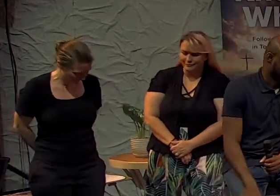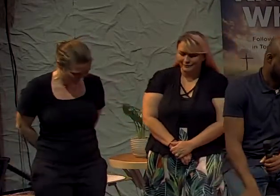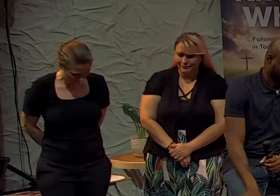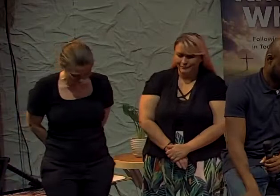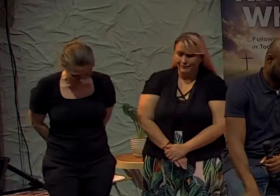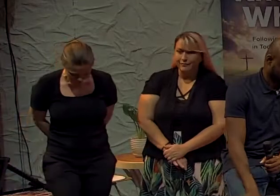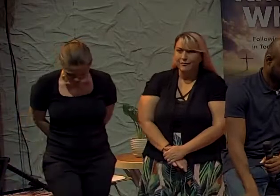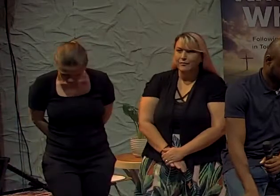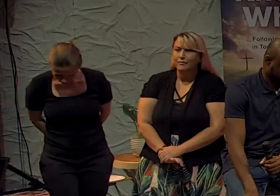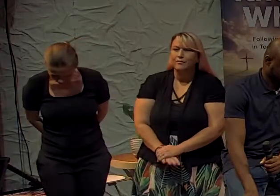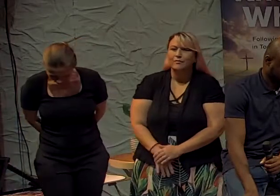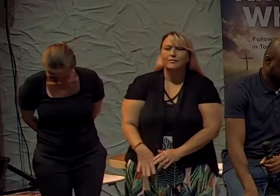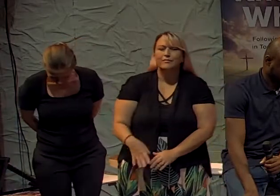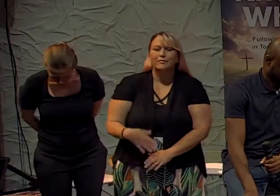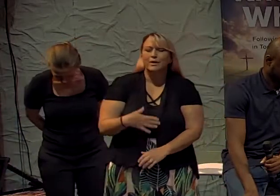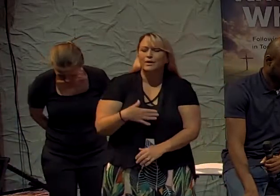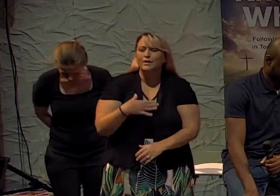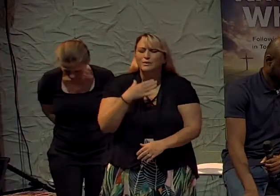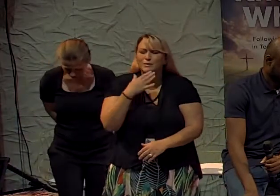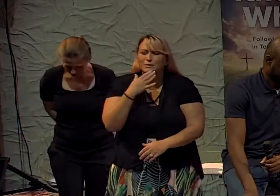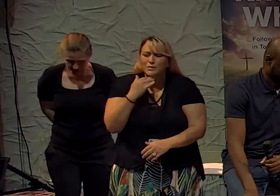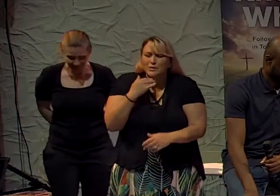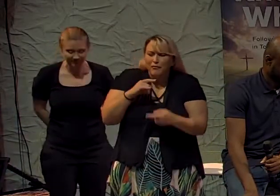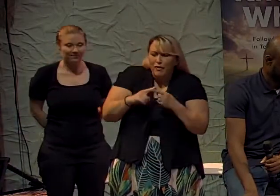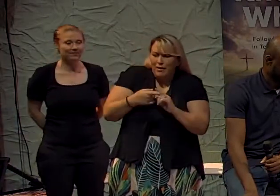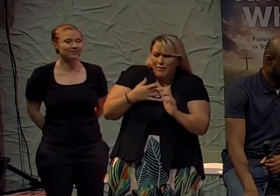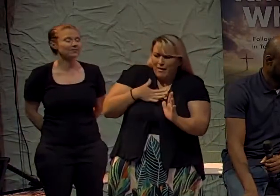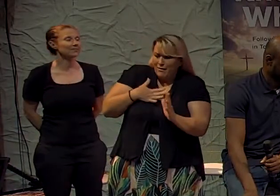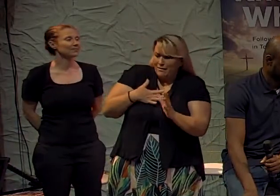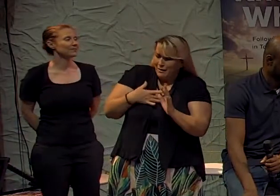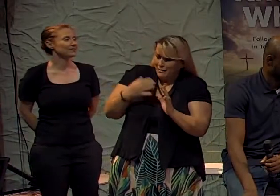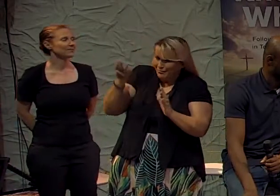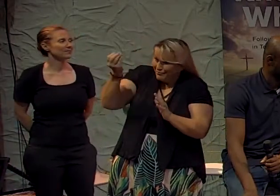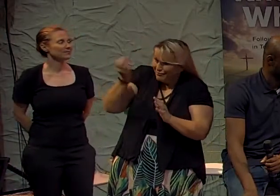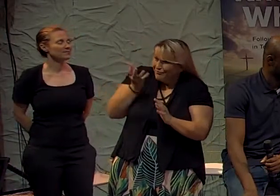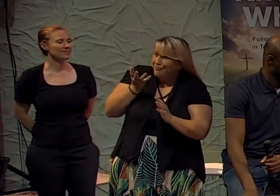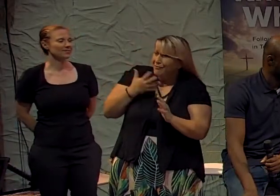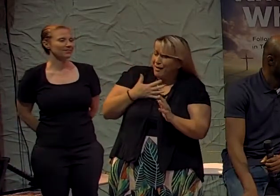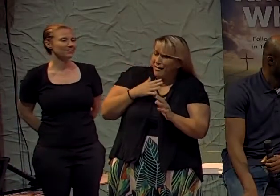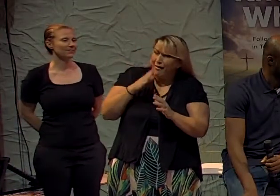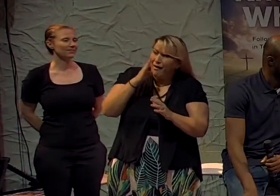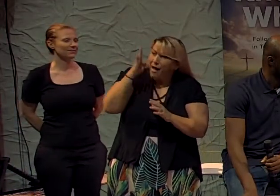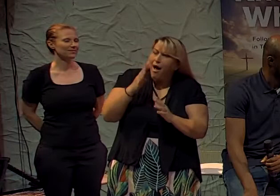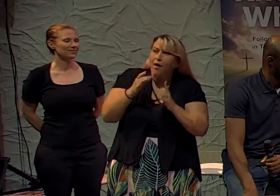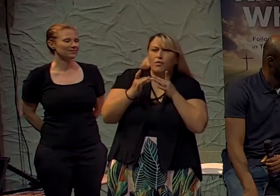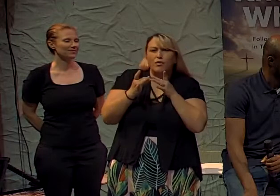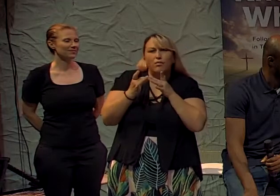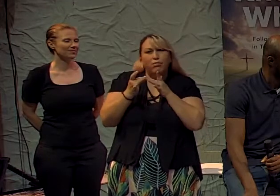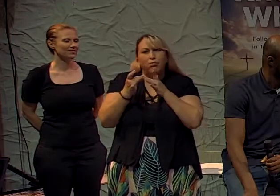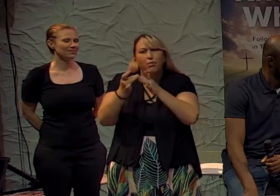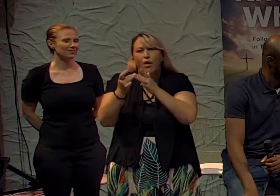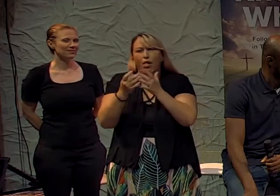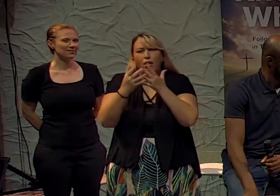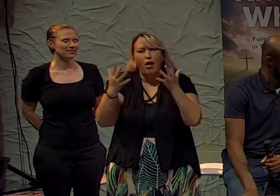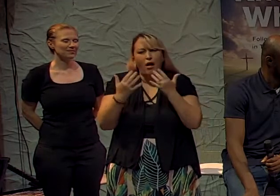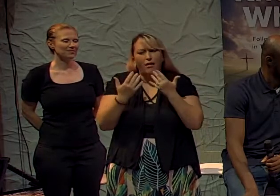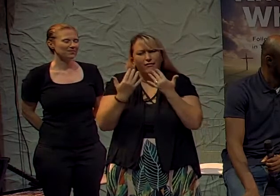A sweet friend this week said, God's going to walk us through a lot of fire for a reason. And I think,